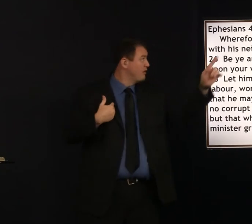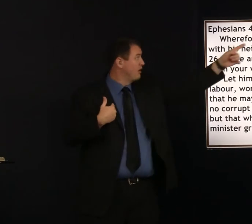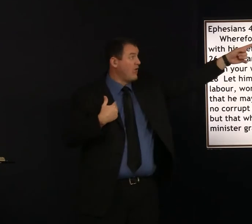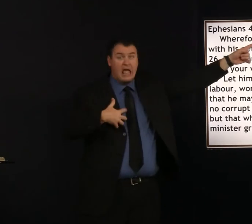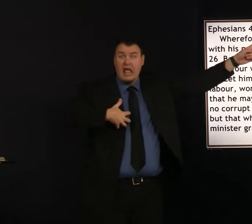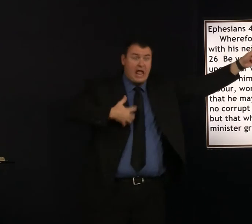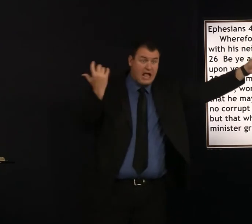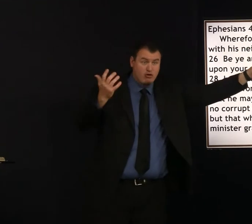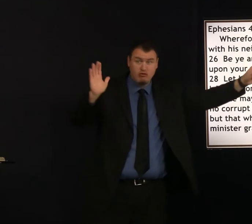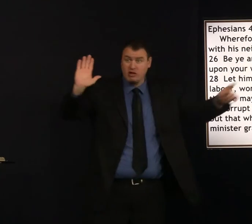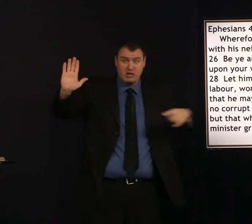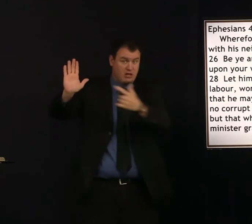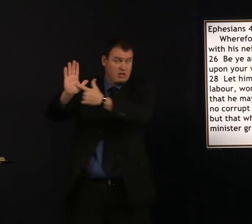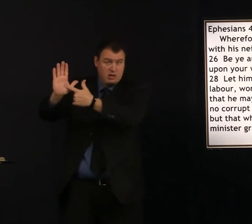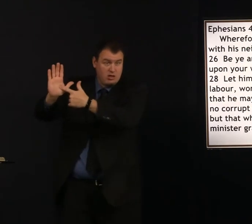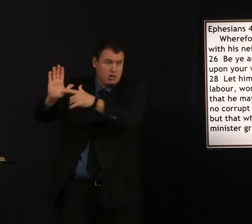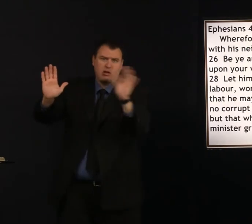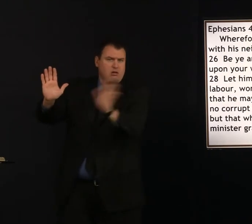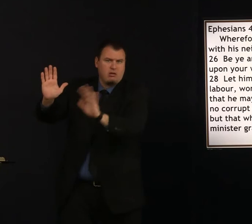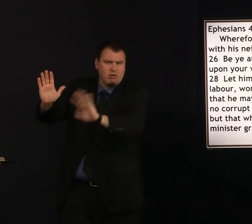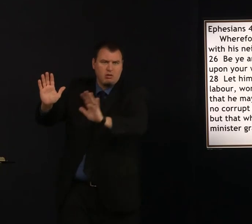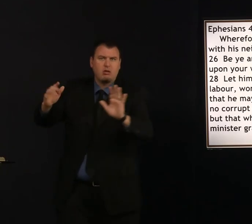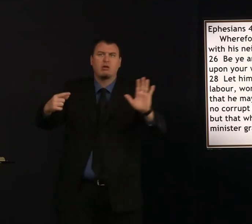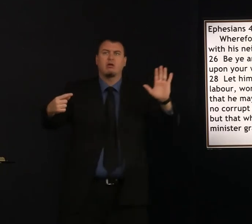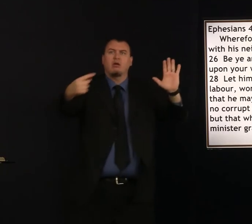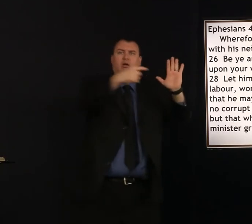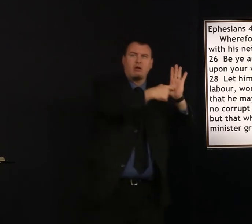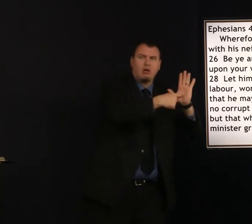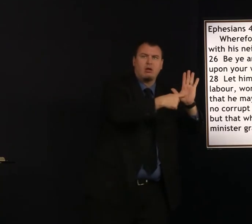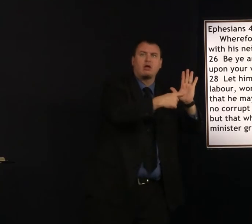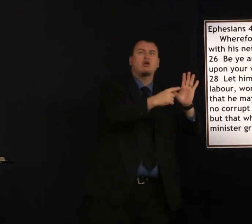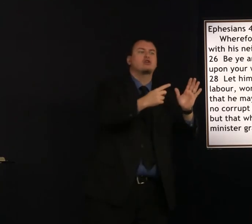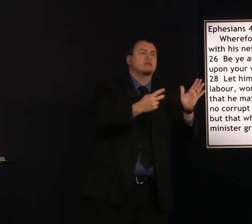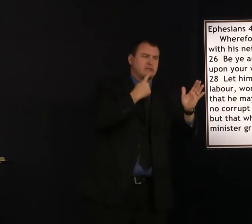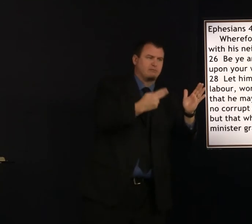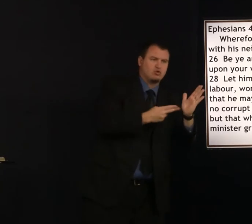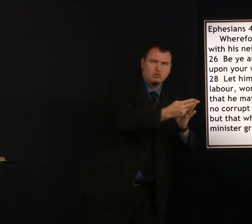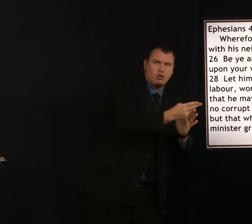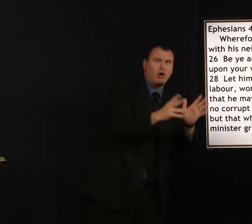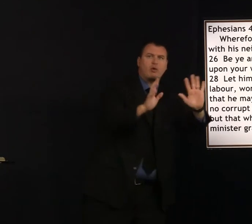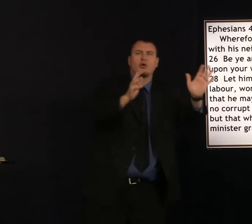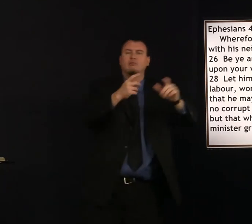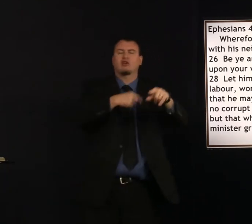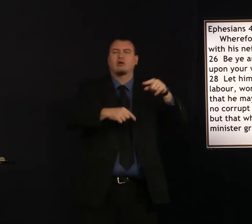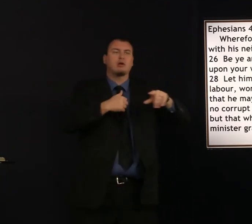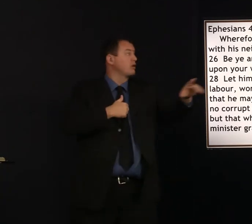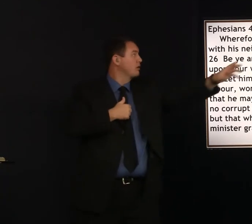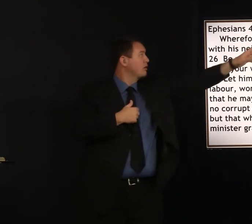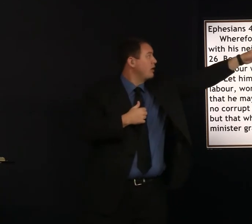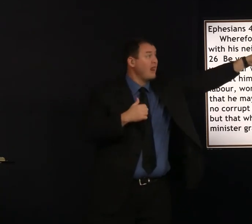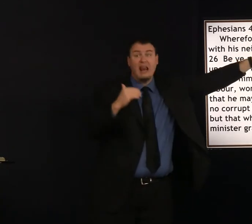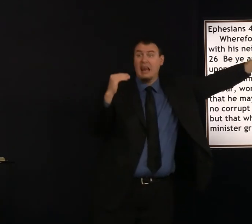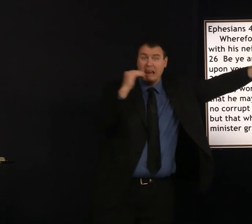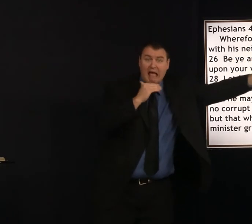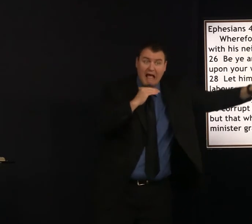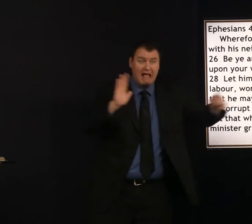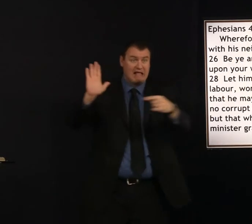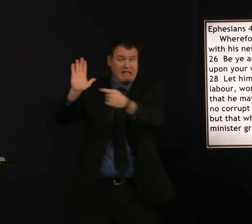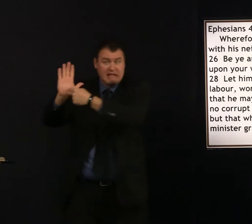For every bad thing, there's a good thing. Don't do this, do this instead. Don't lie, instead tell